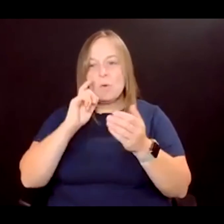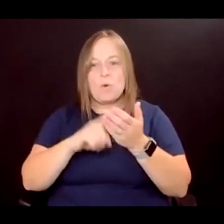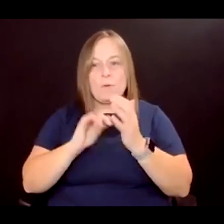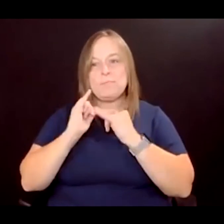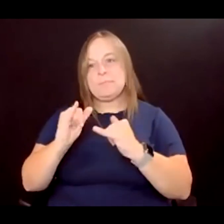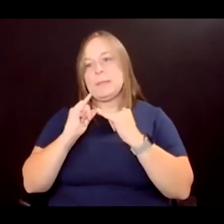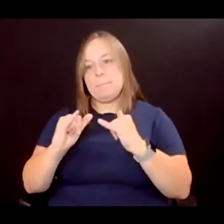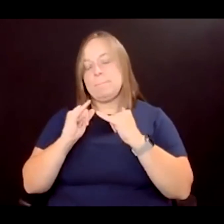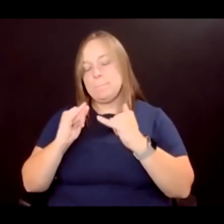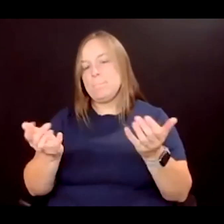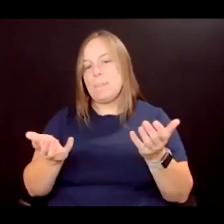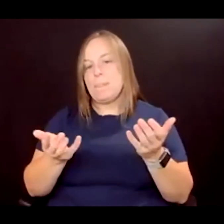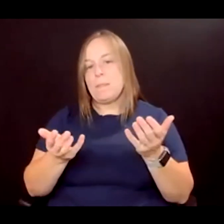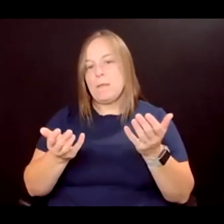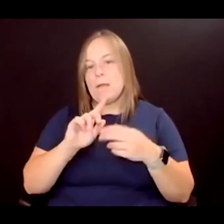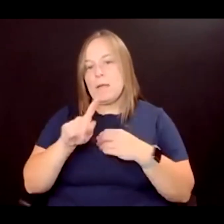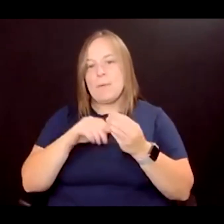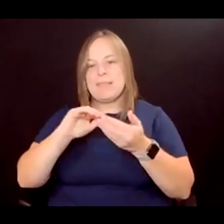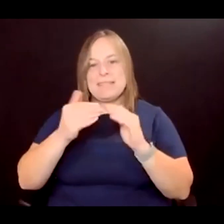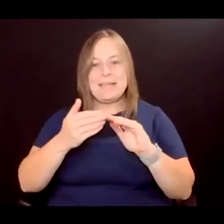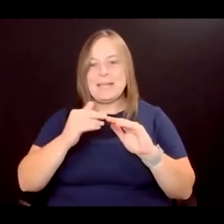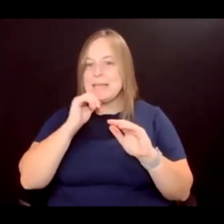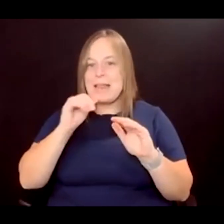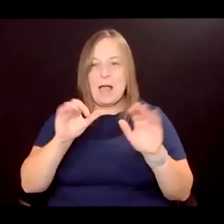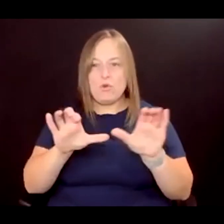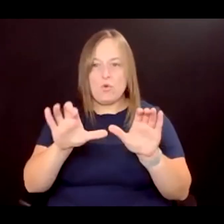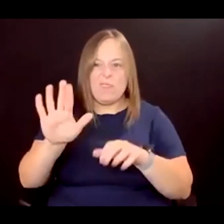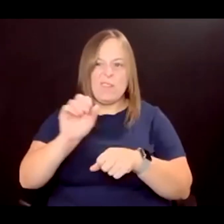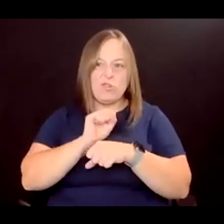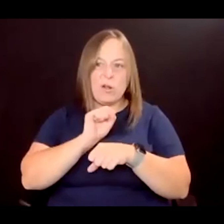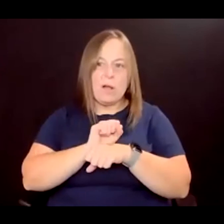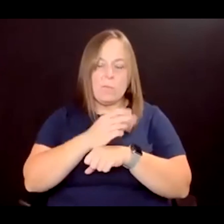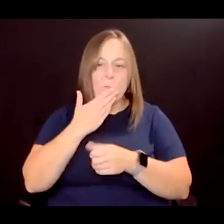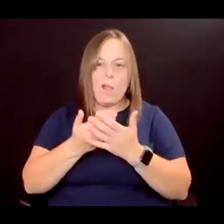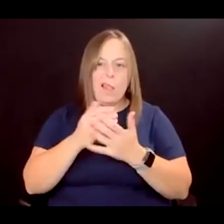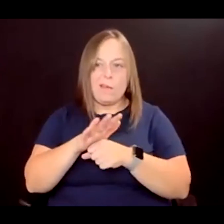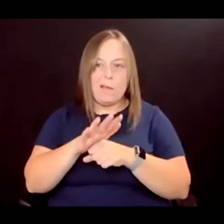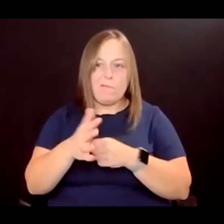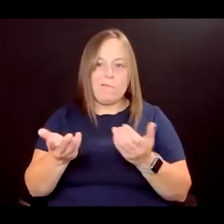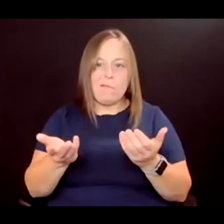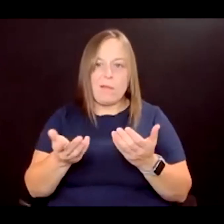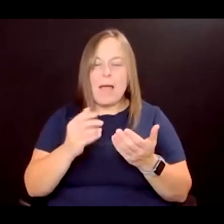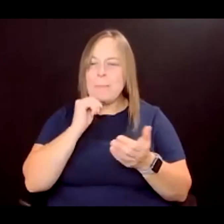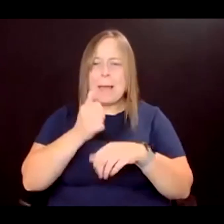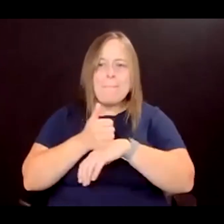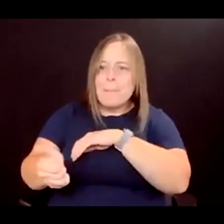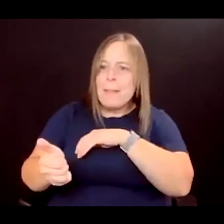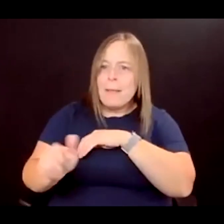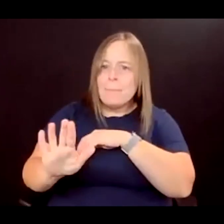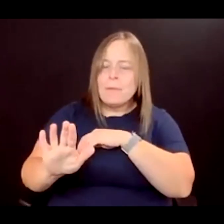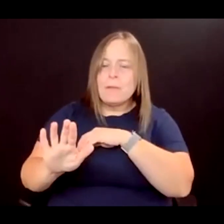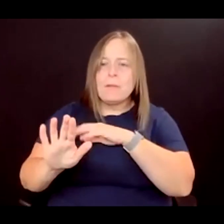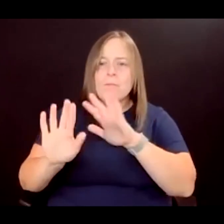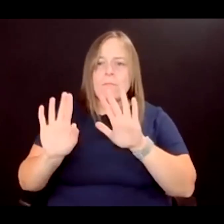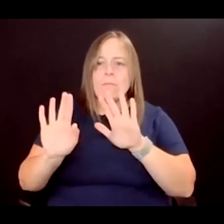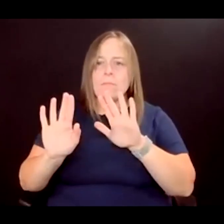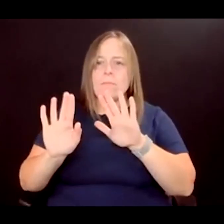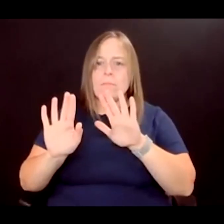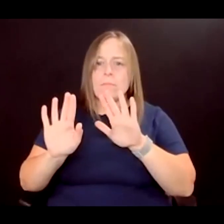friends, we access these parks. I see what you see. And one of the ideas I had mentioned back in that